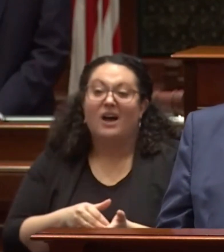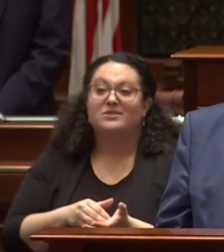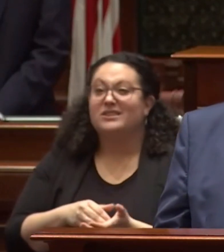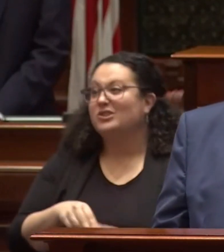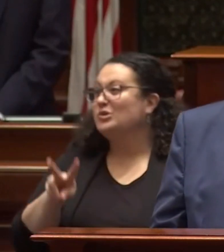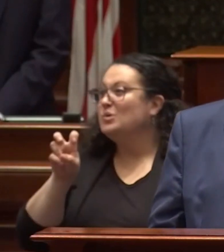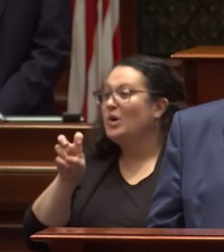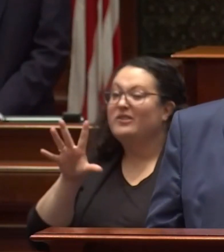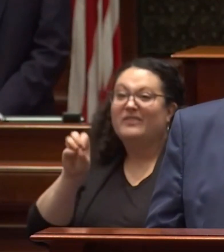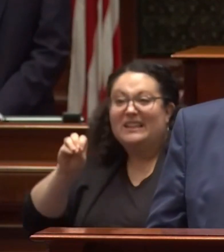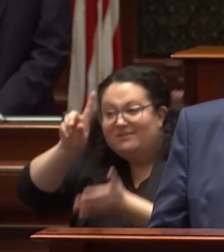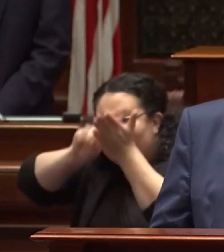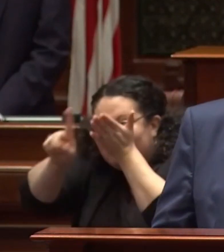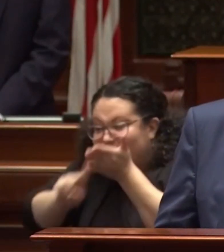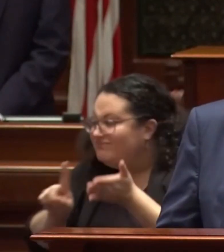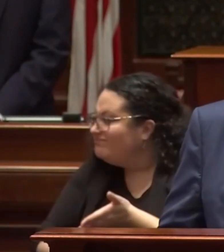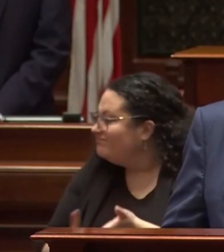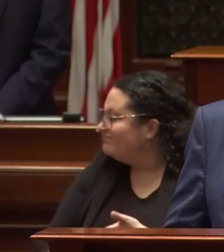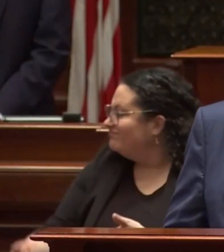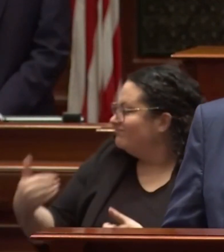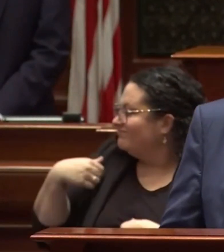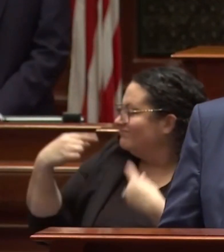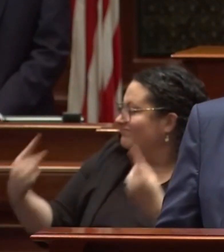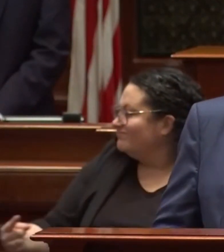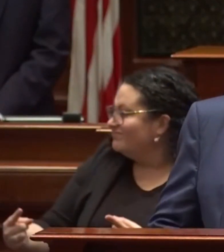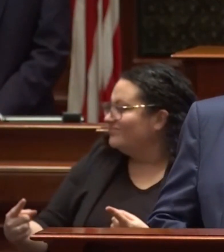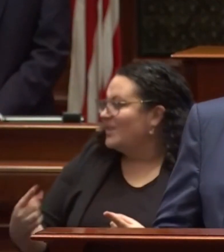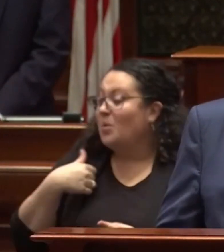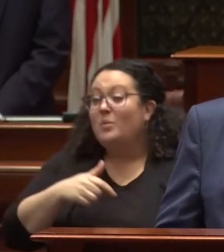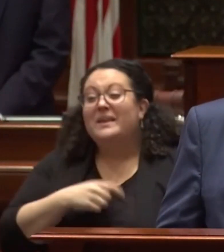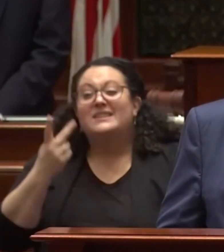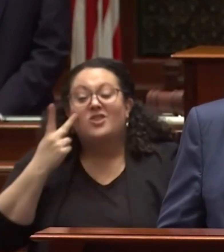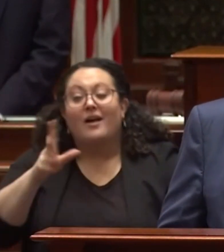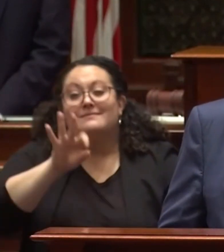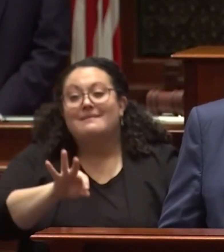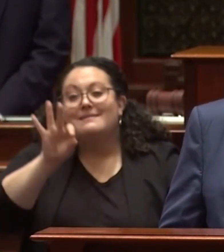94,525 investigations conducted last year by DCFS,